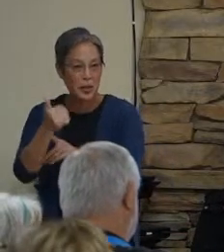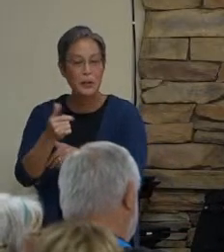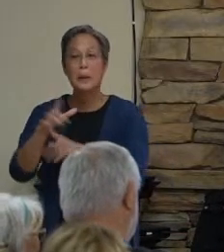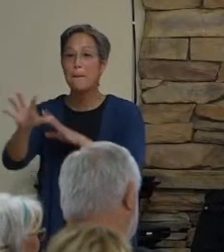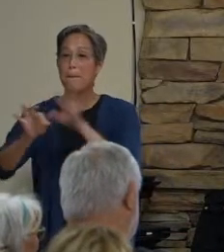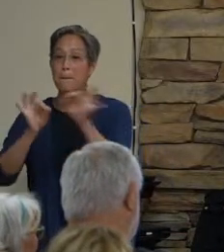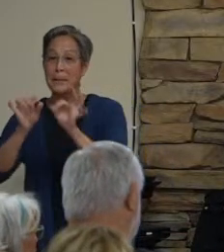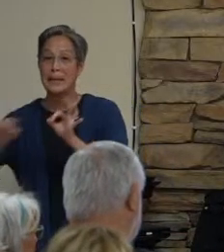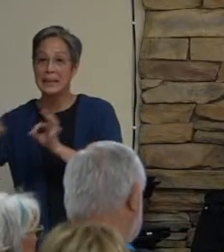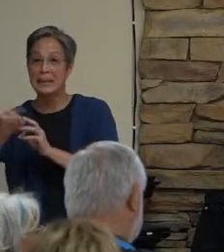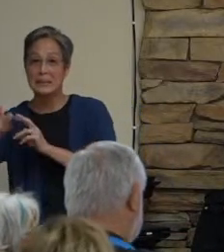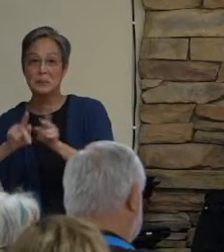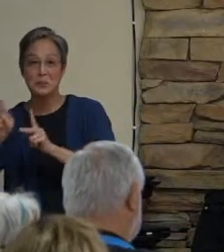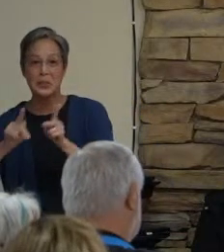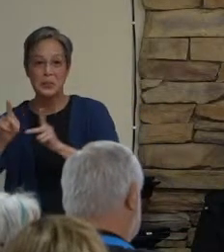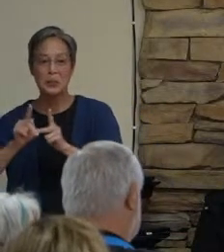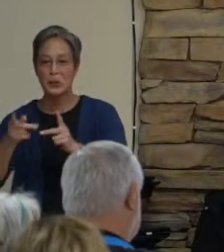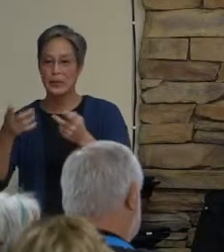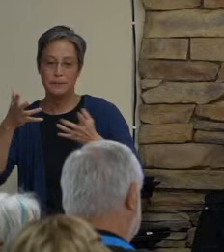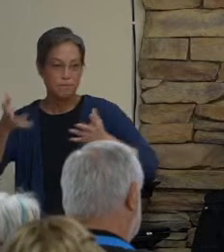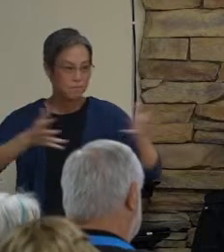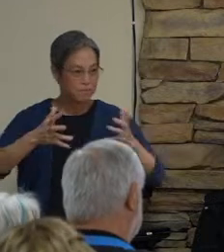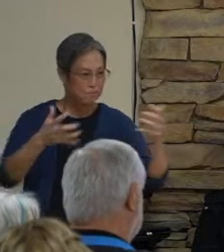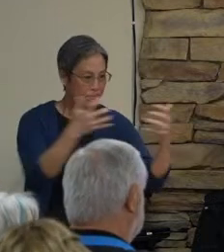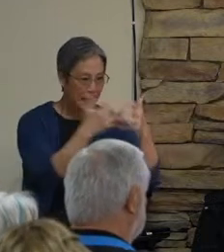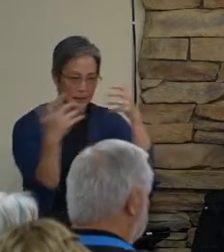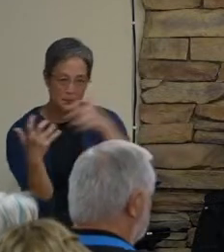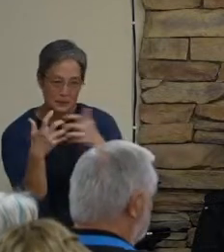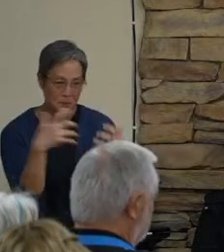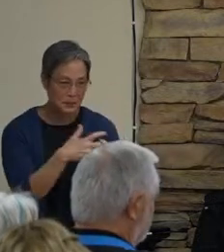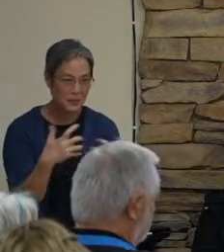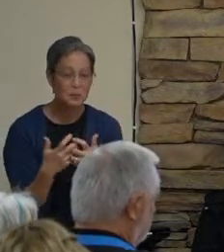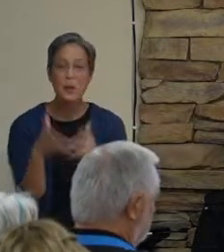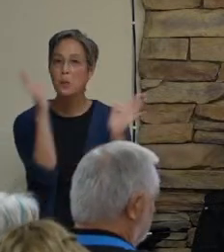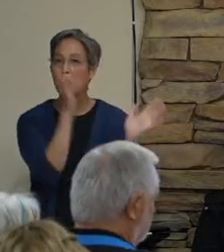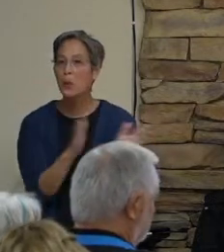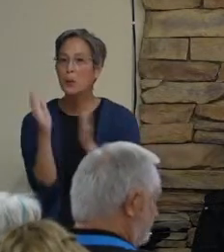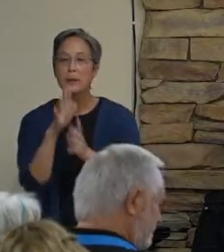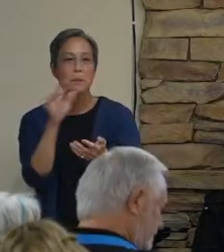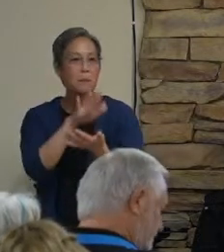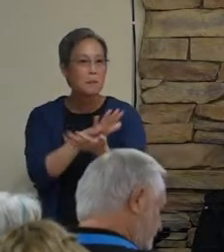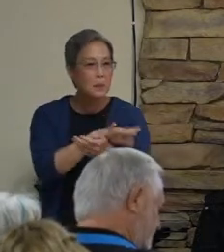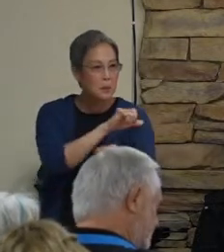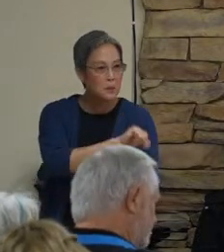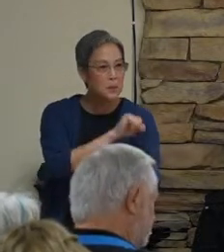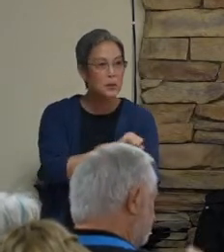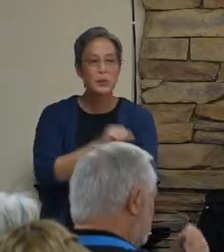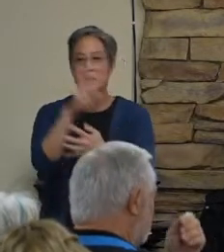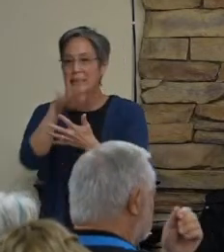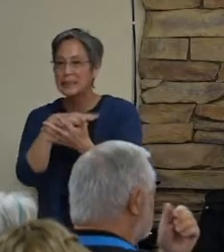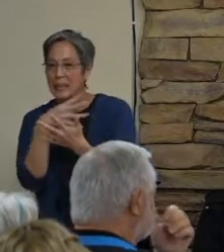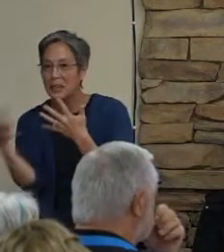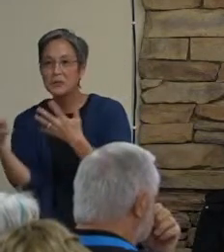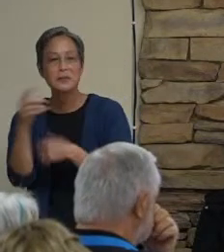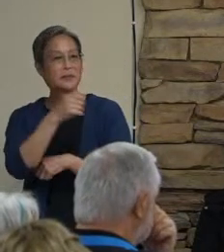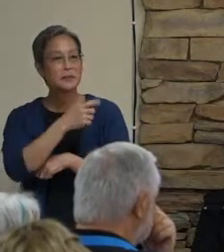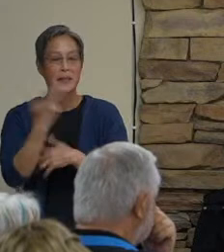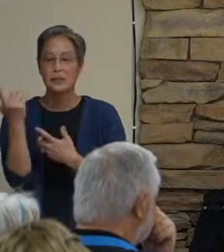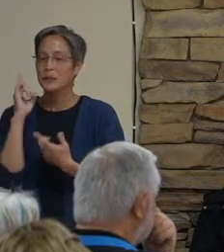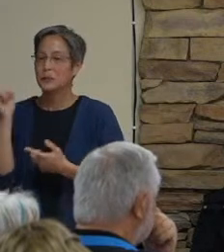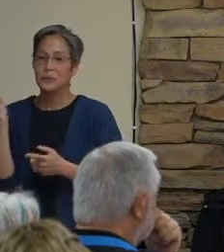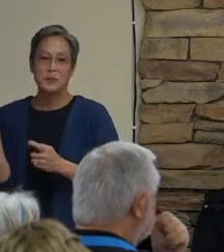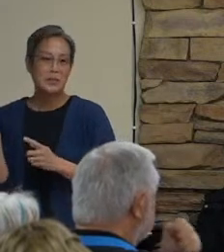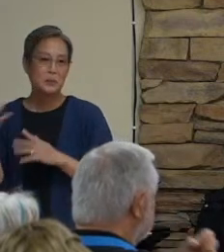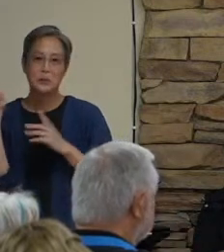people, orchestrated the matches, did all of the organizing of paperwork and schedules, and really was